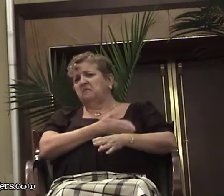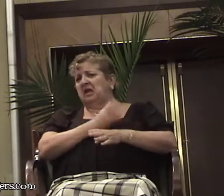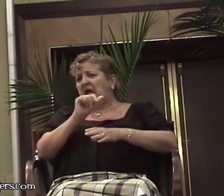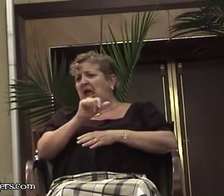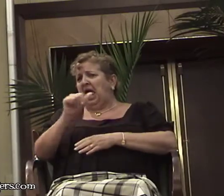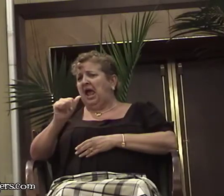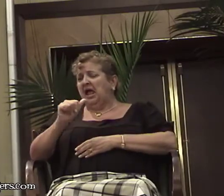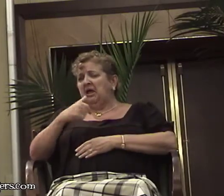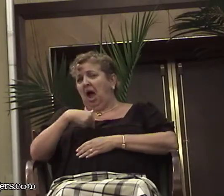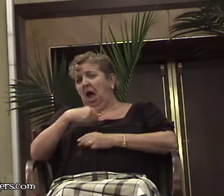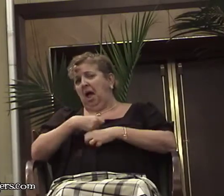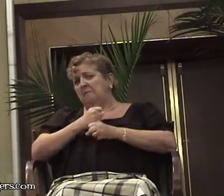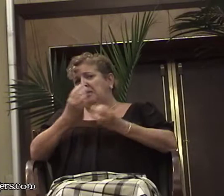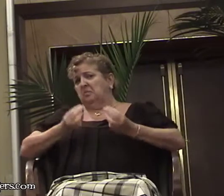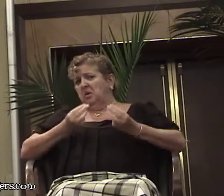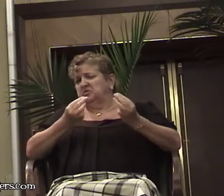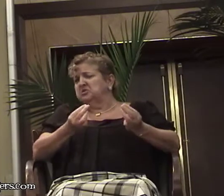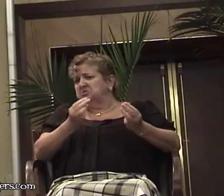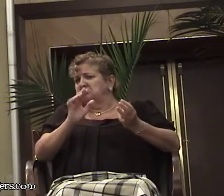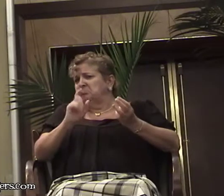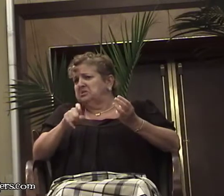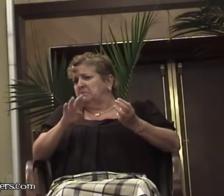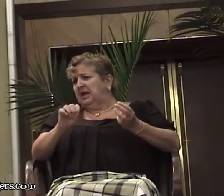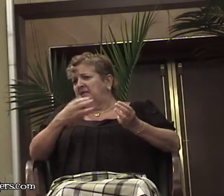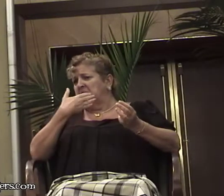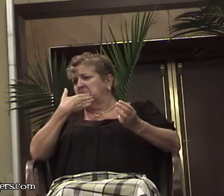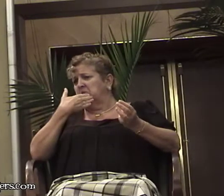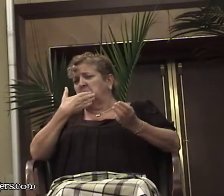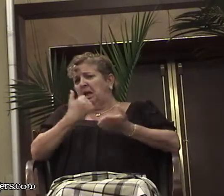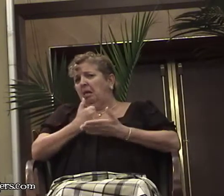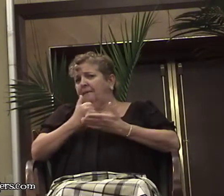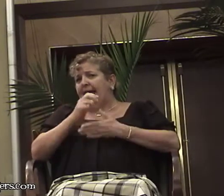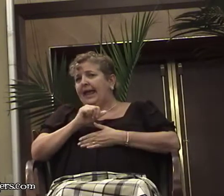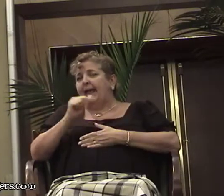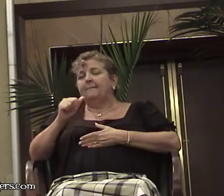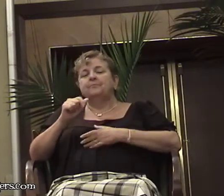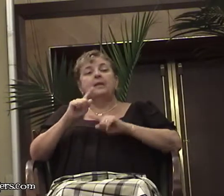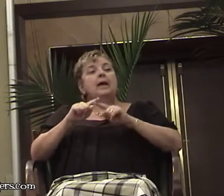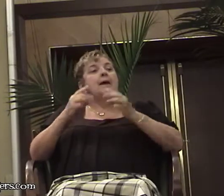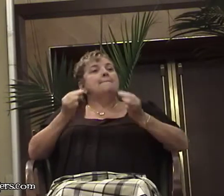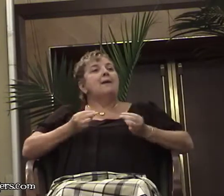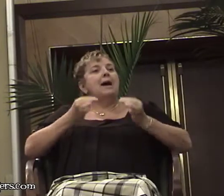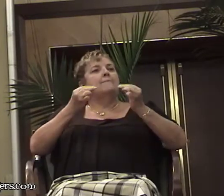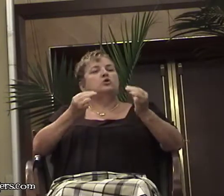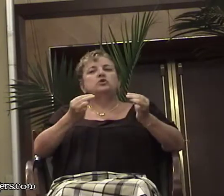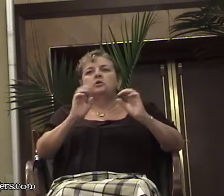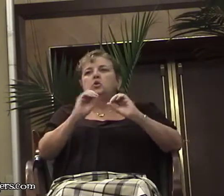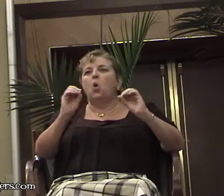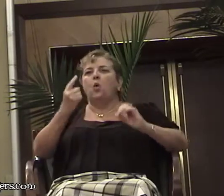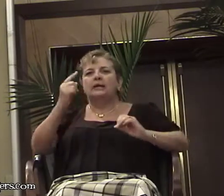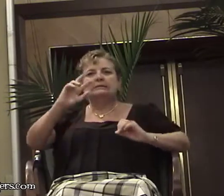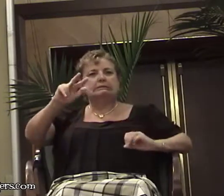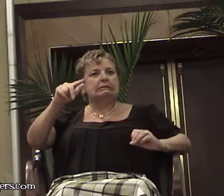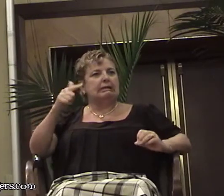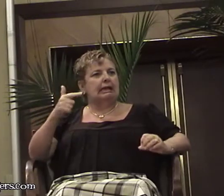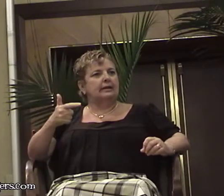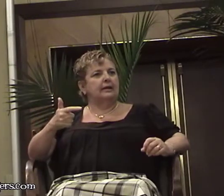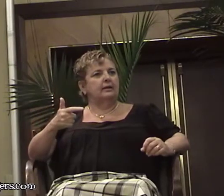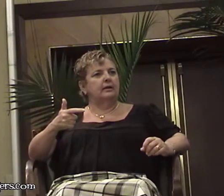I wouldn't do anything else, you know. And so it's an amazing thing. My motion doesn't get seconded. Now every motion gets seconded, even the